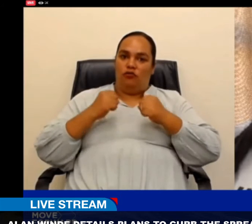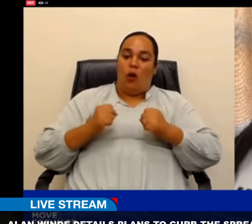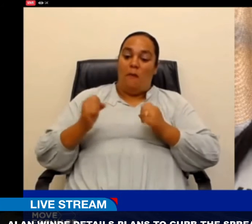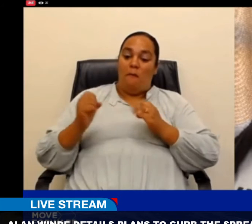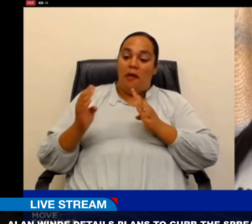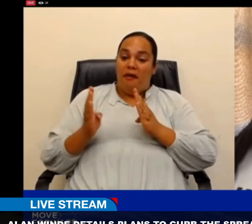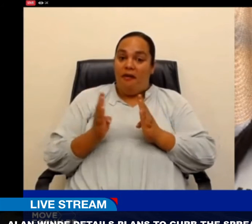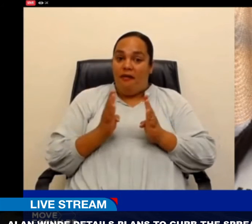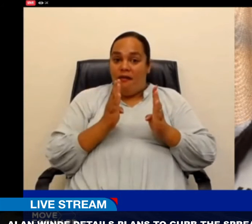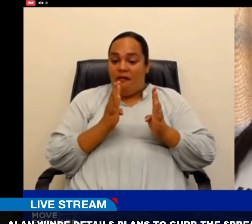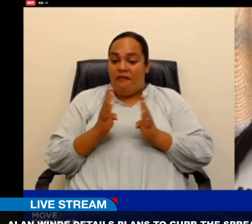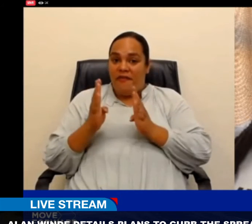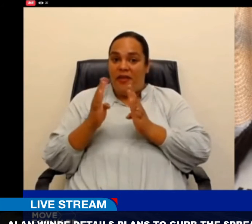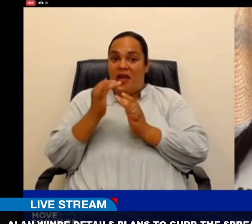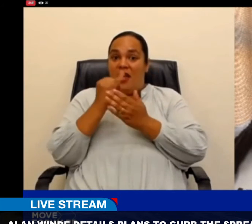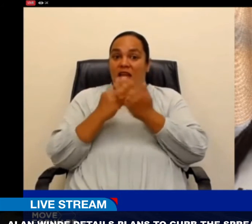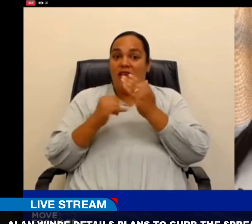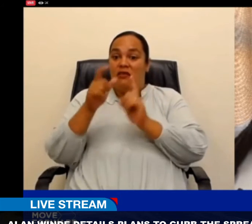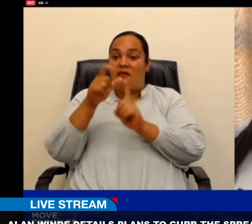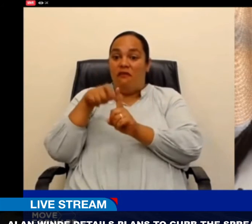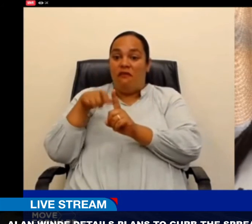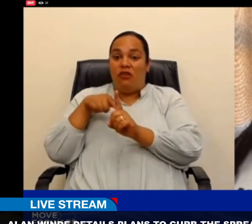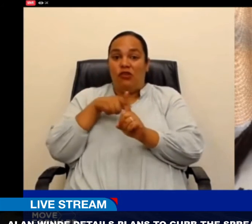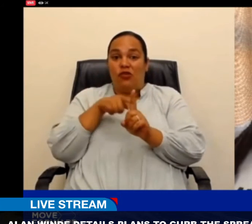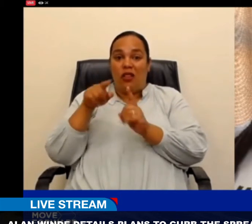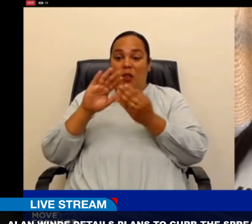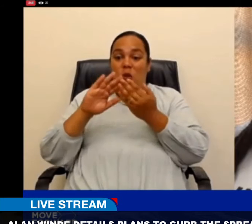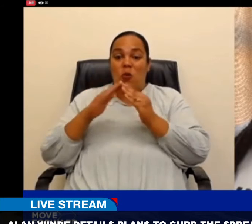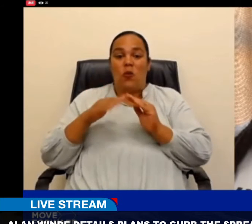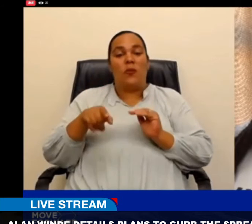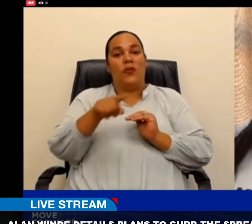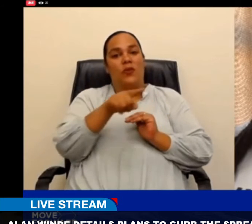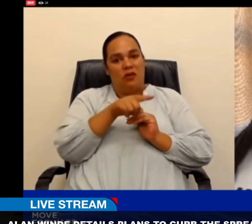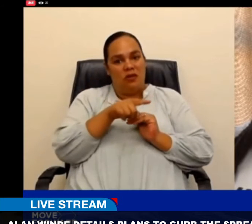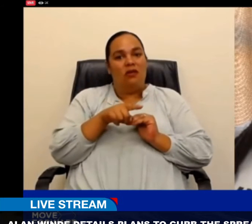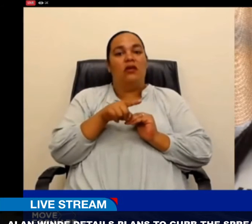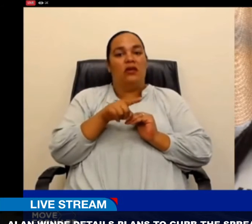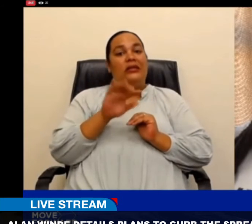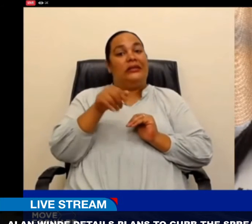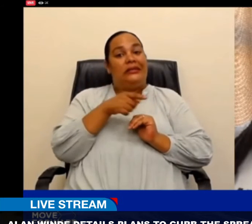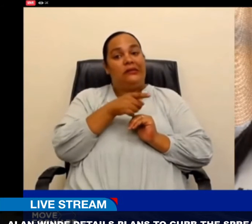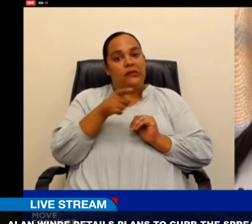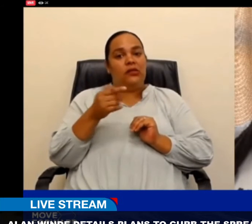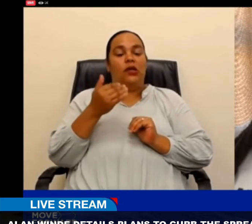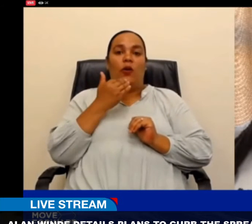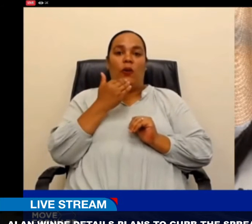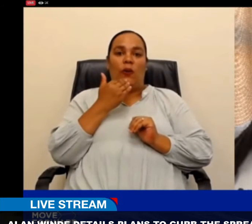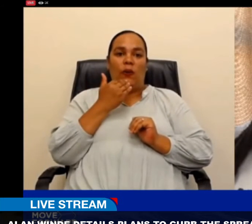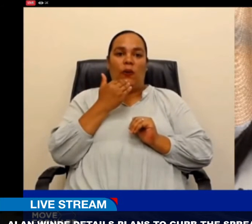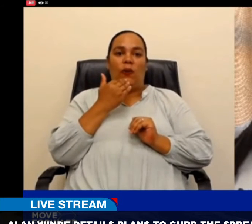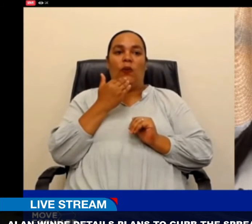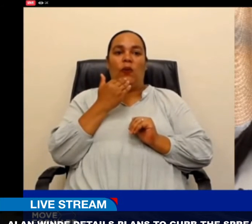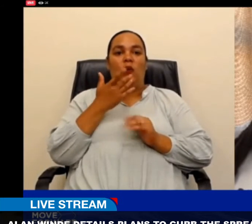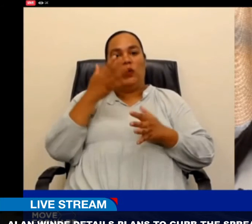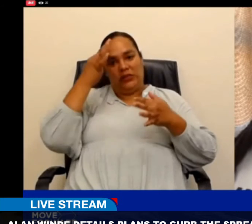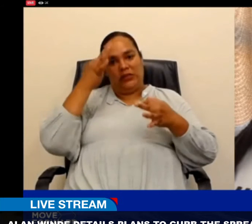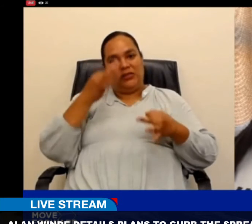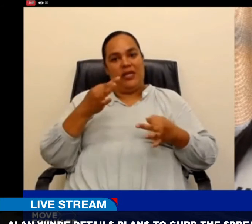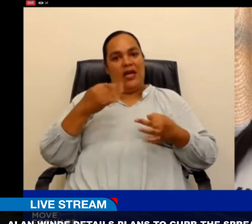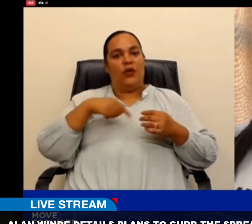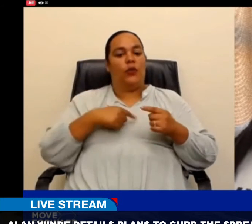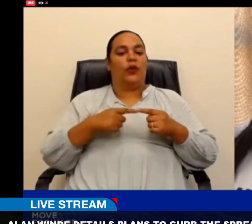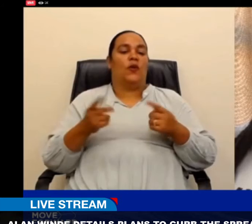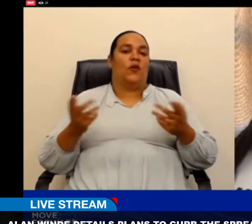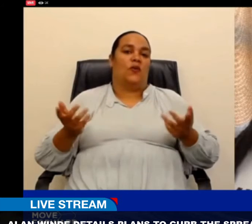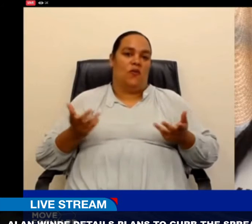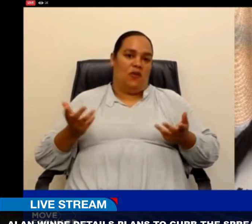of individuals, the communities, it is the one that actually will determine where we go